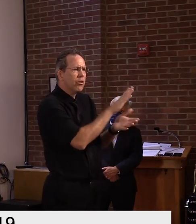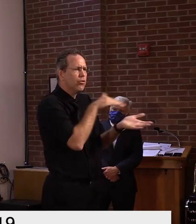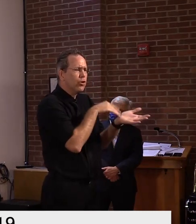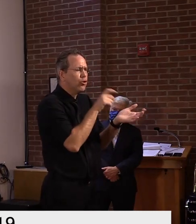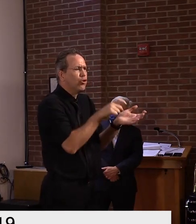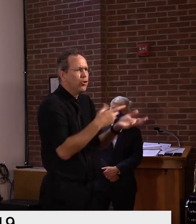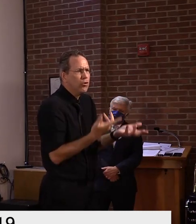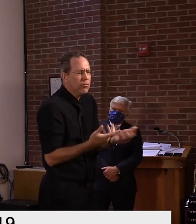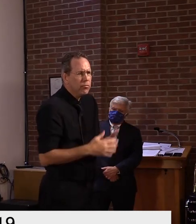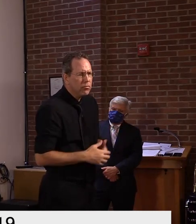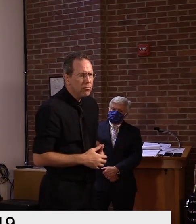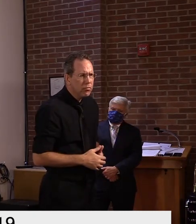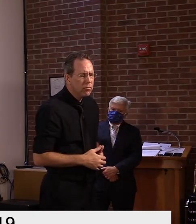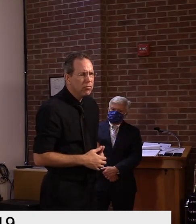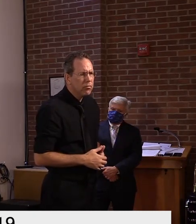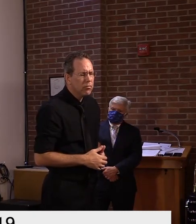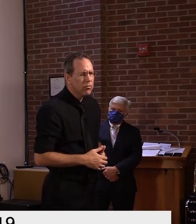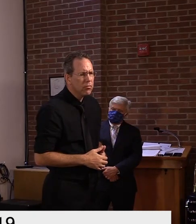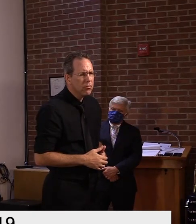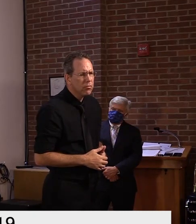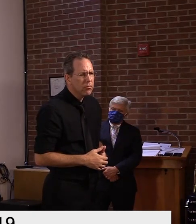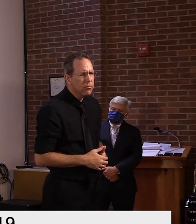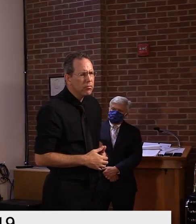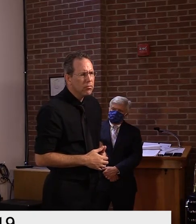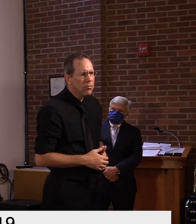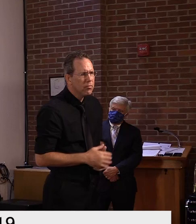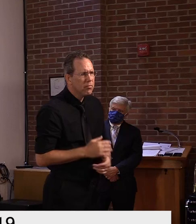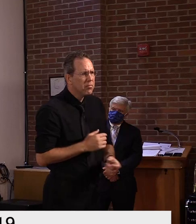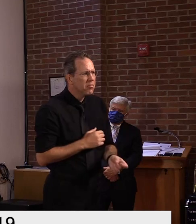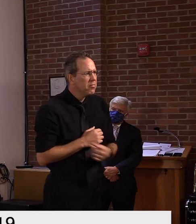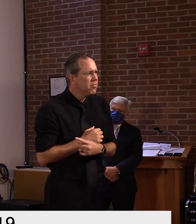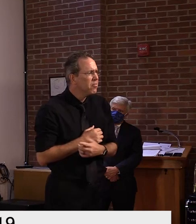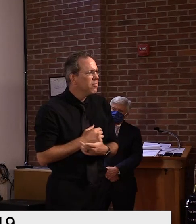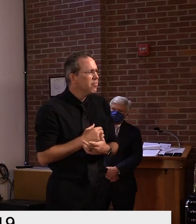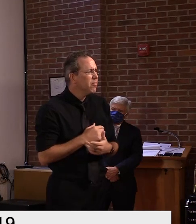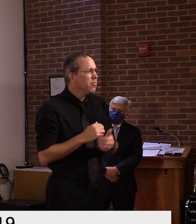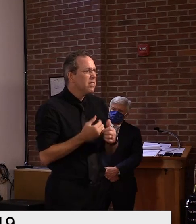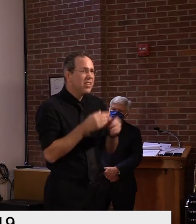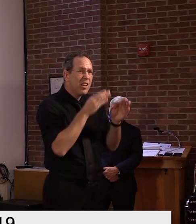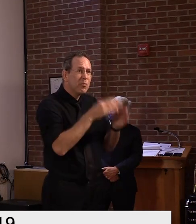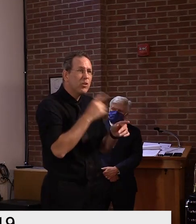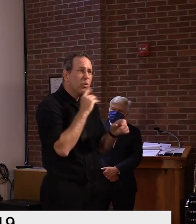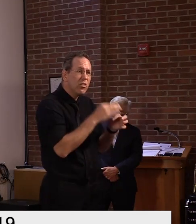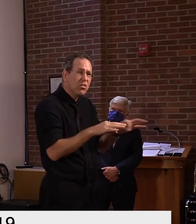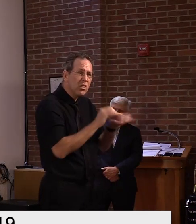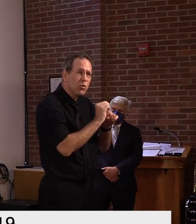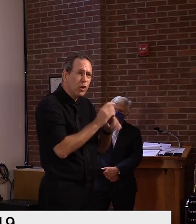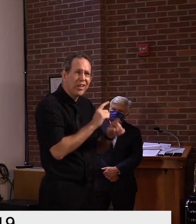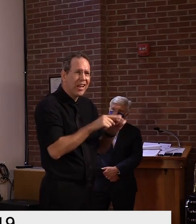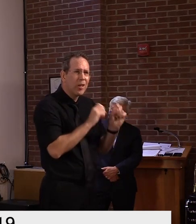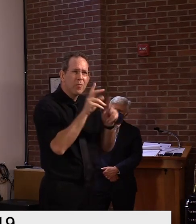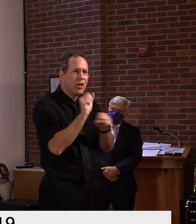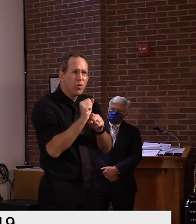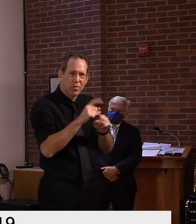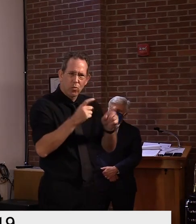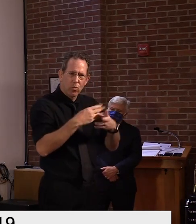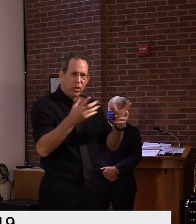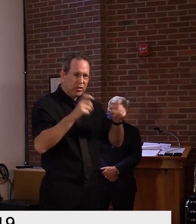Okay, that leaves the essential worker unable to return to work because the person's doctor will not schedule that